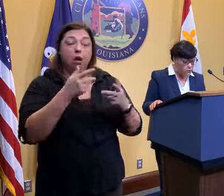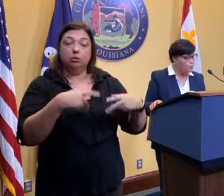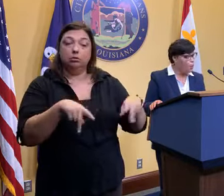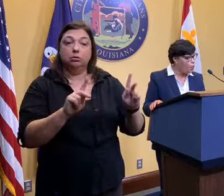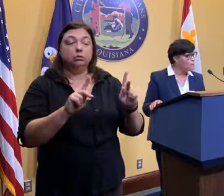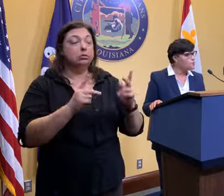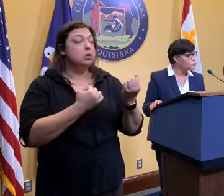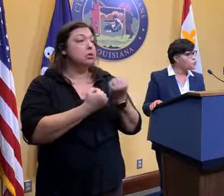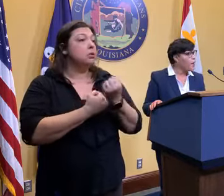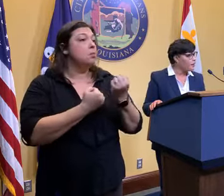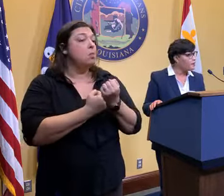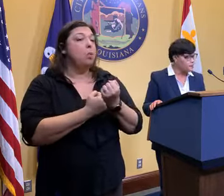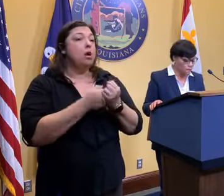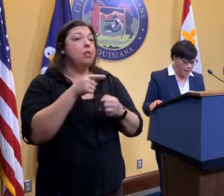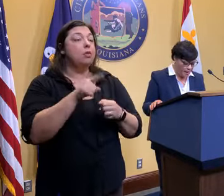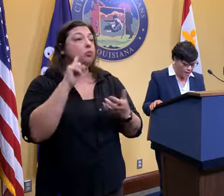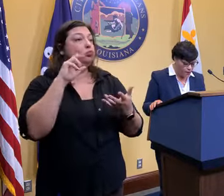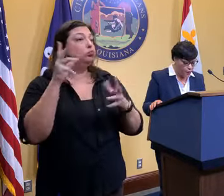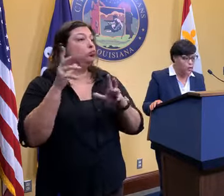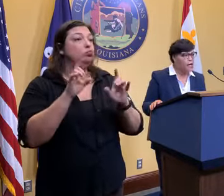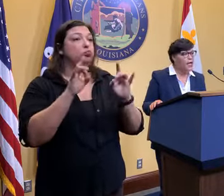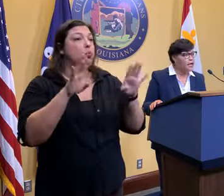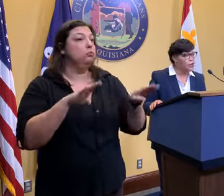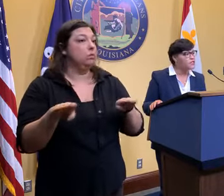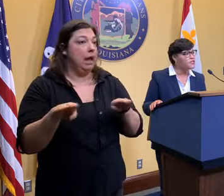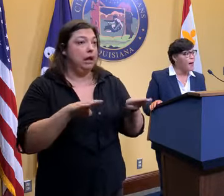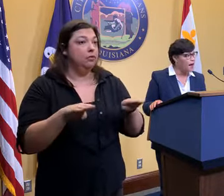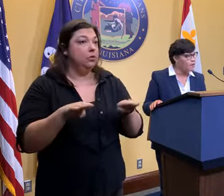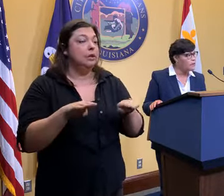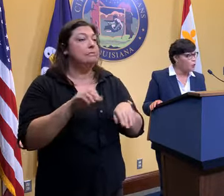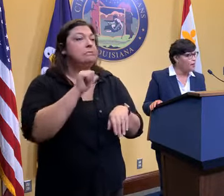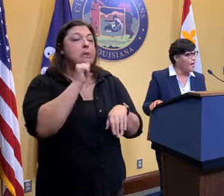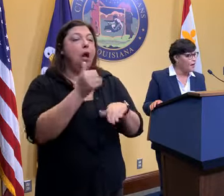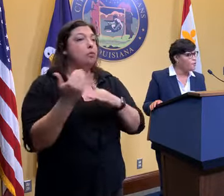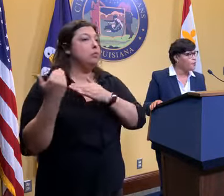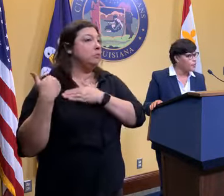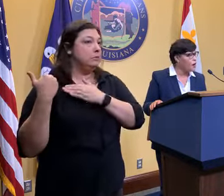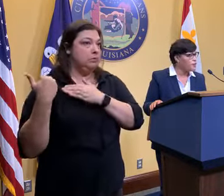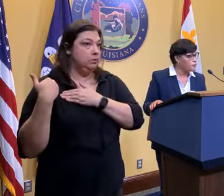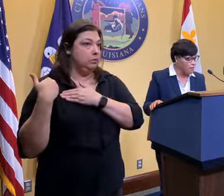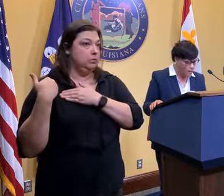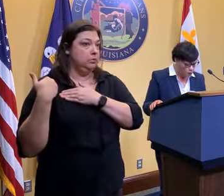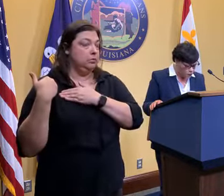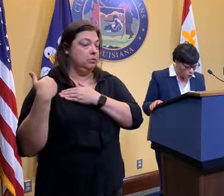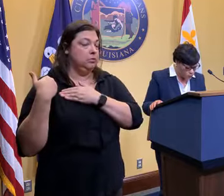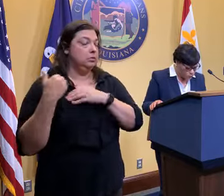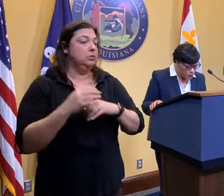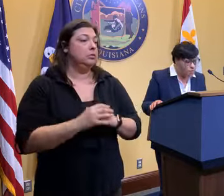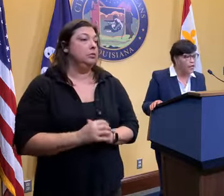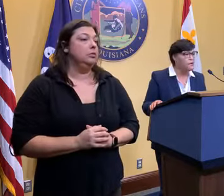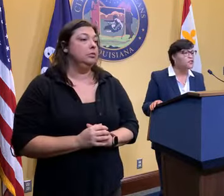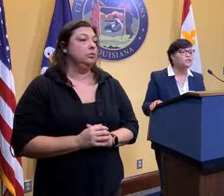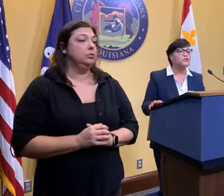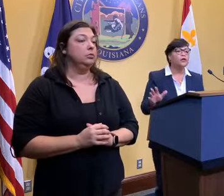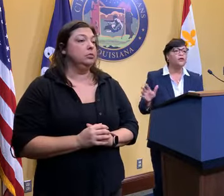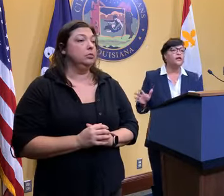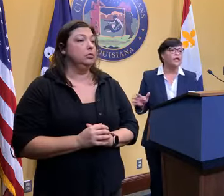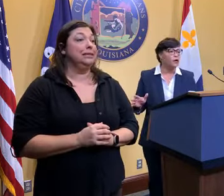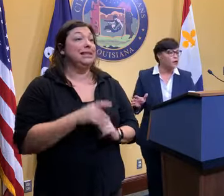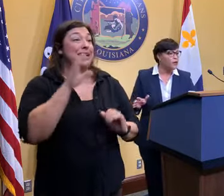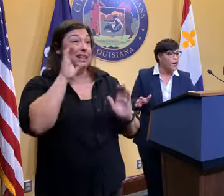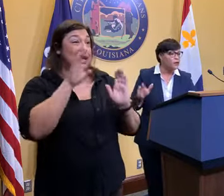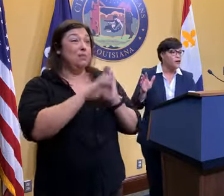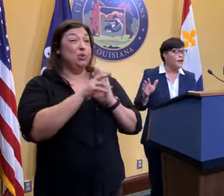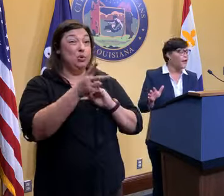or support this reckless behavior, irresponsible behavior in our city. The images